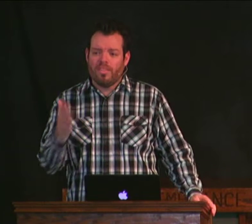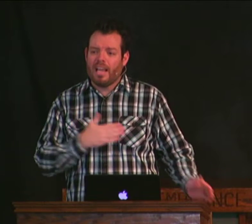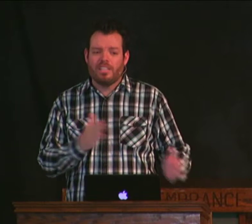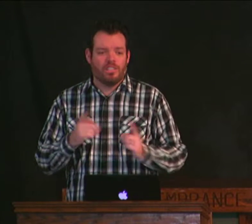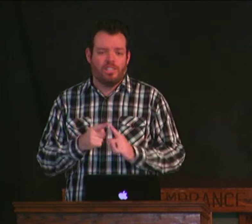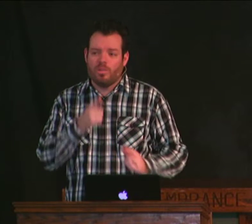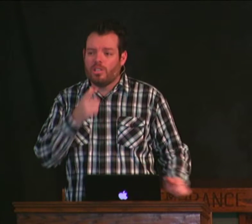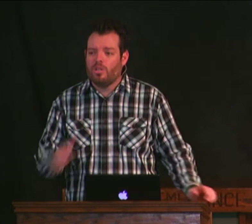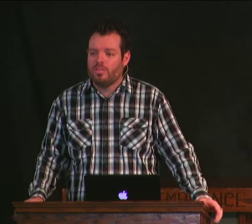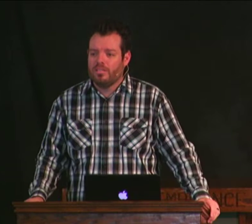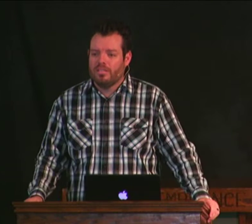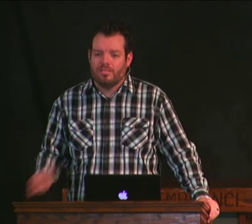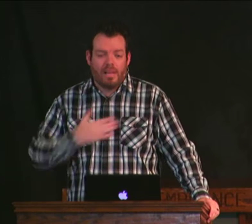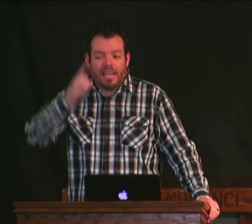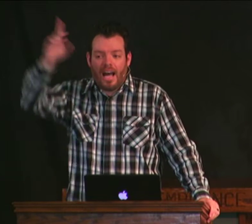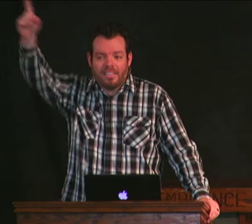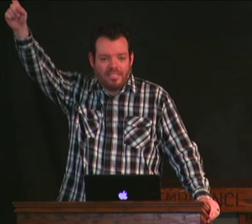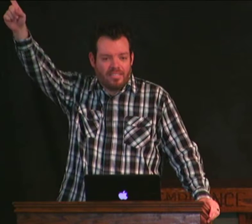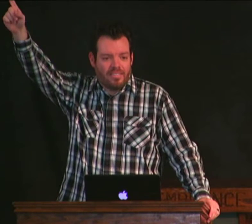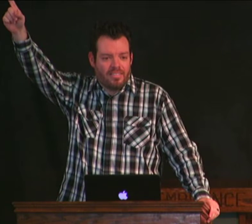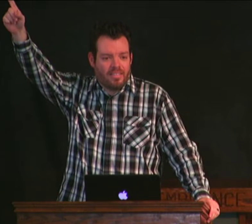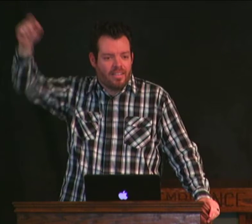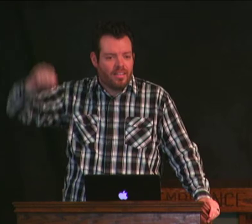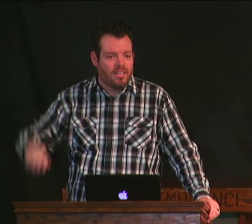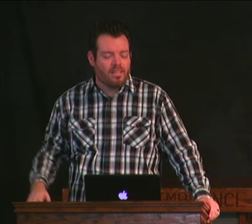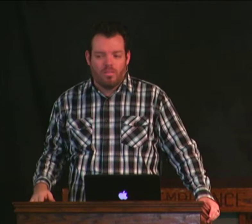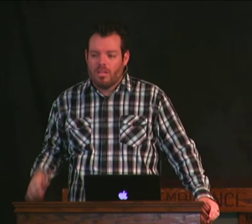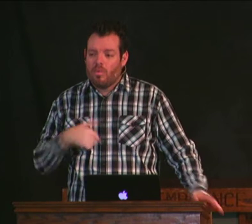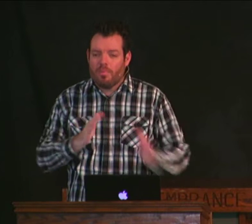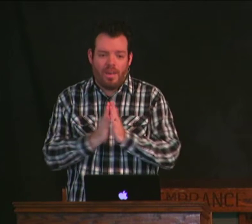thing I could turn to was who? My God. And